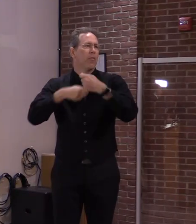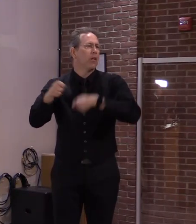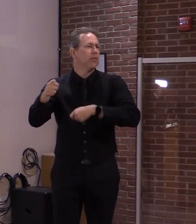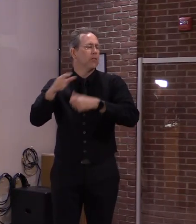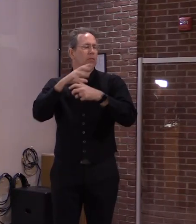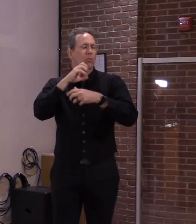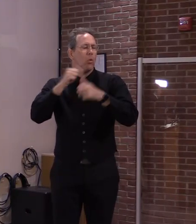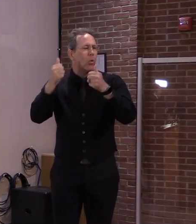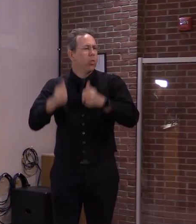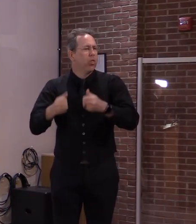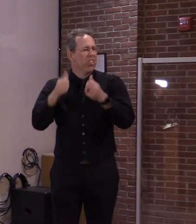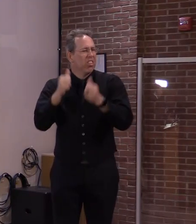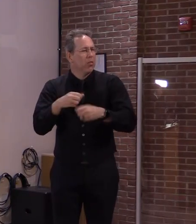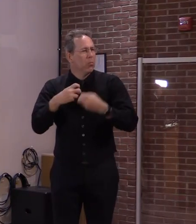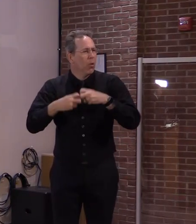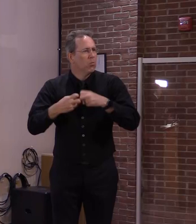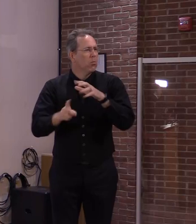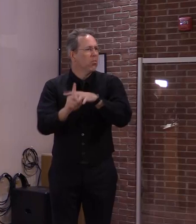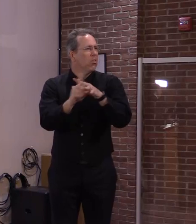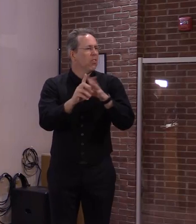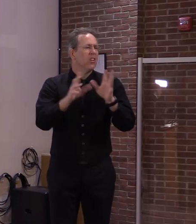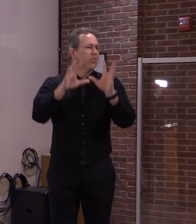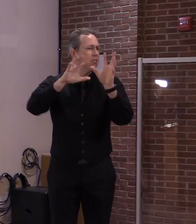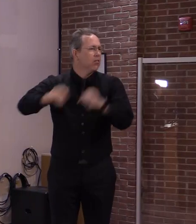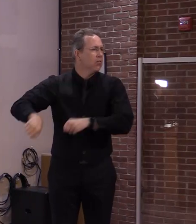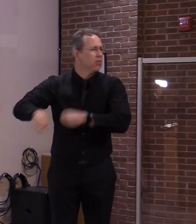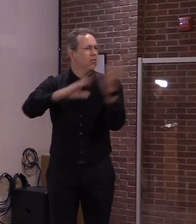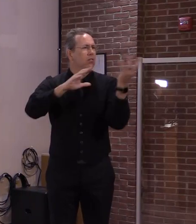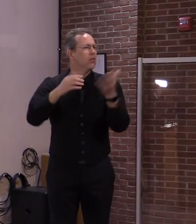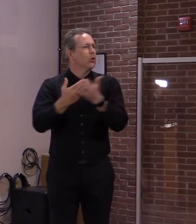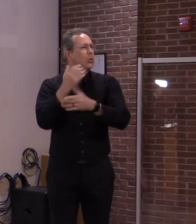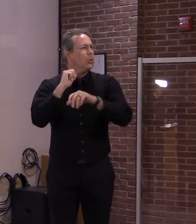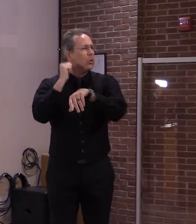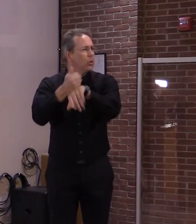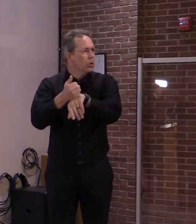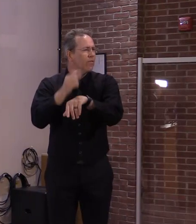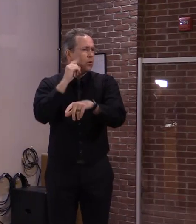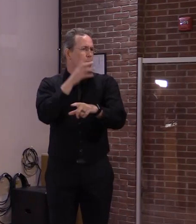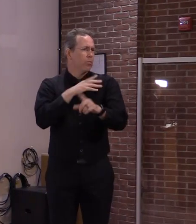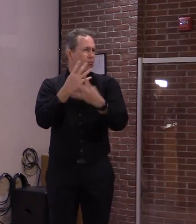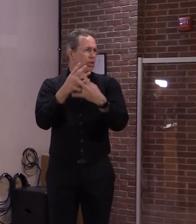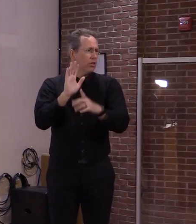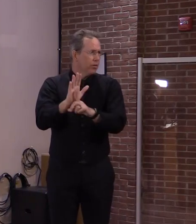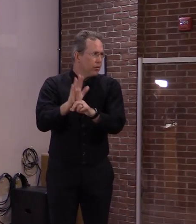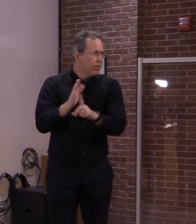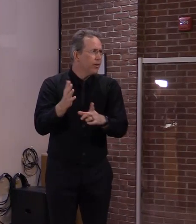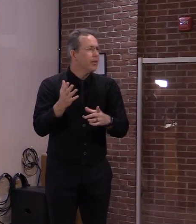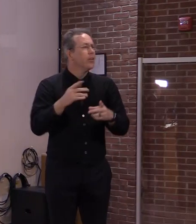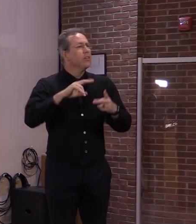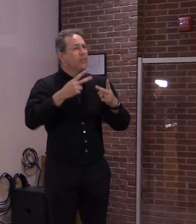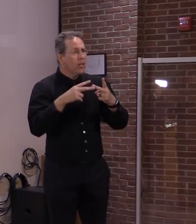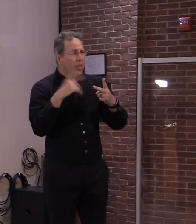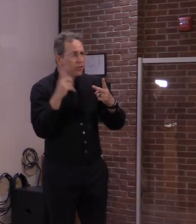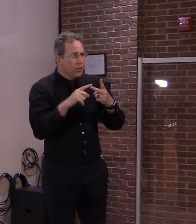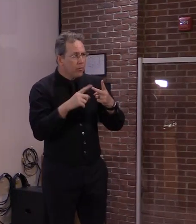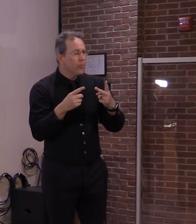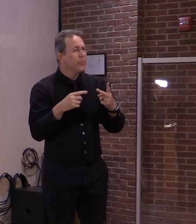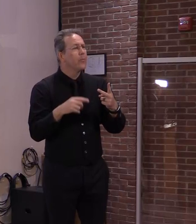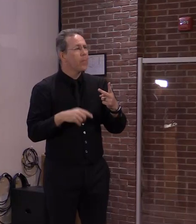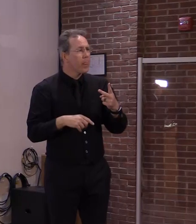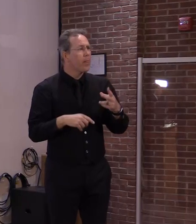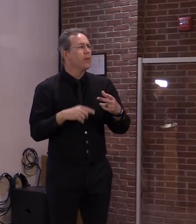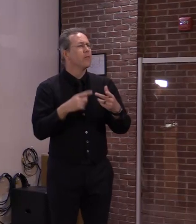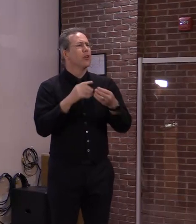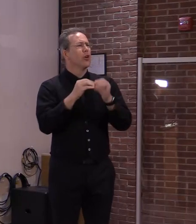continue to talk about, right? Either downsize, upsize, but I think, I hope we'd all agree that we're going